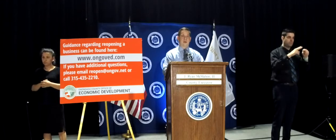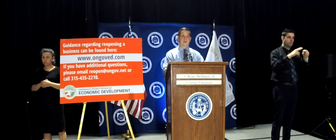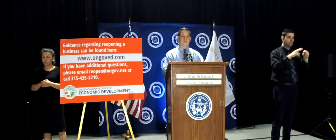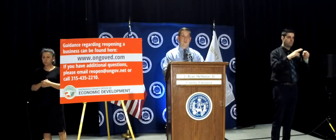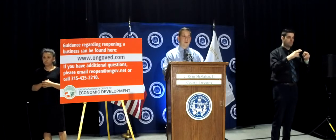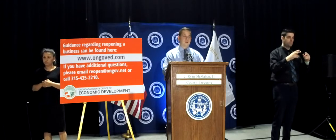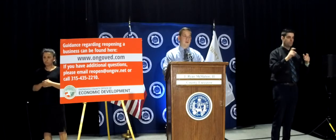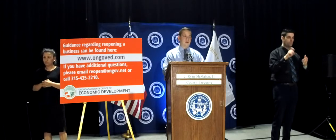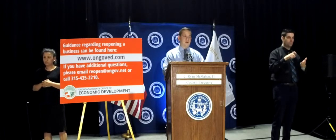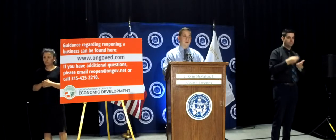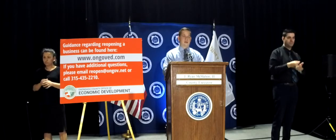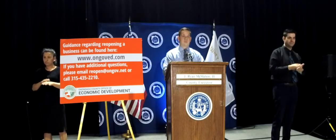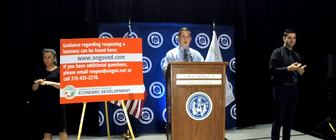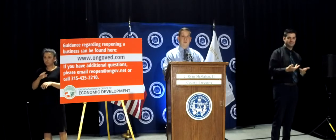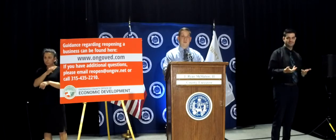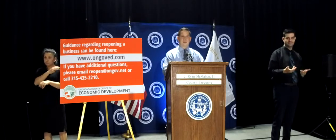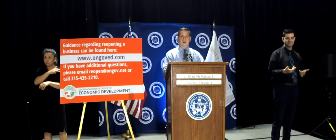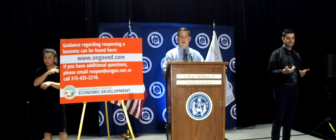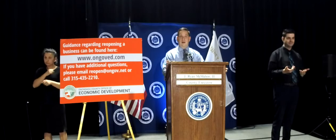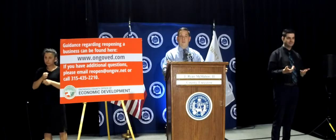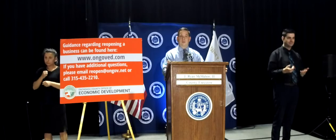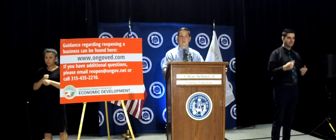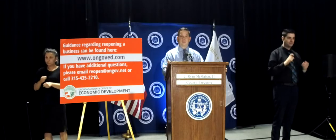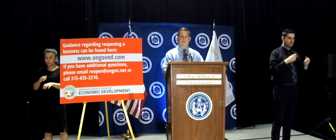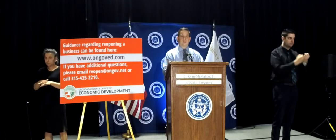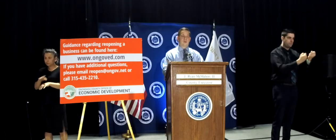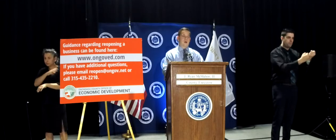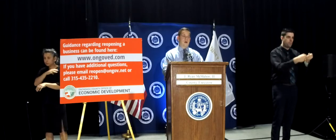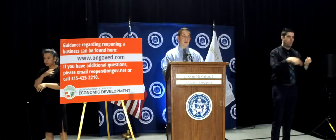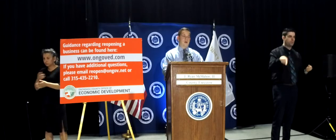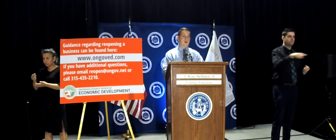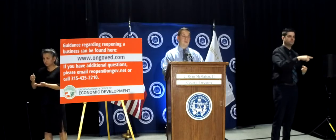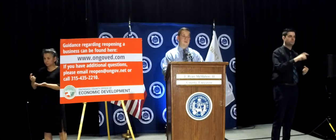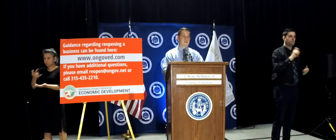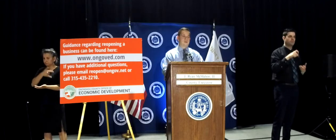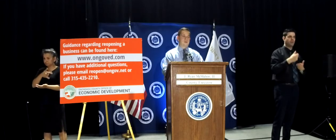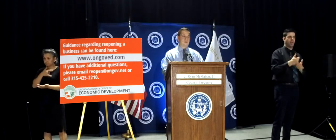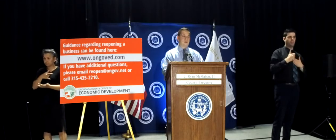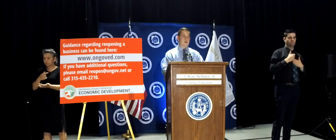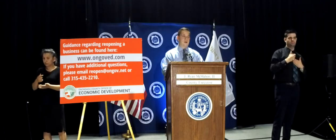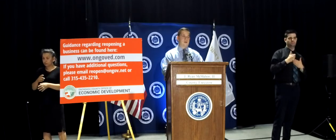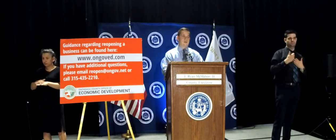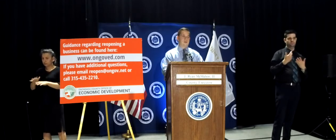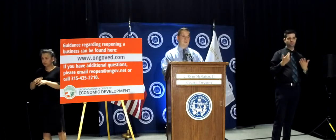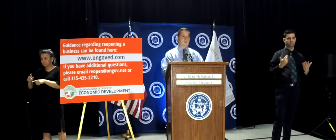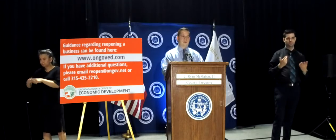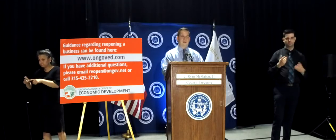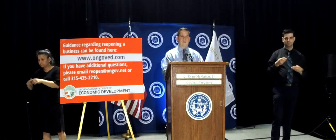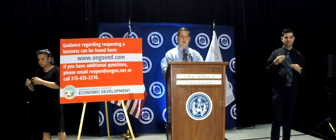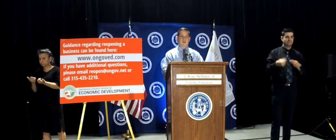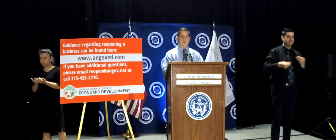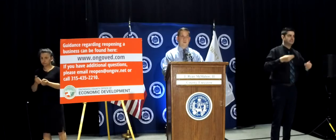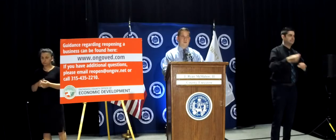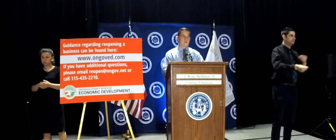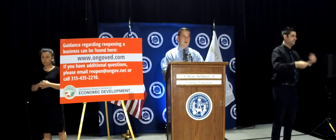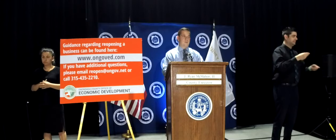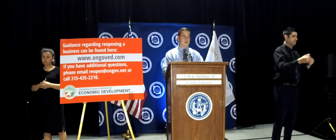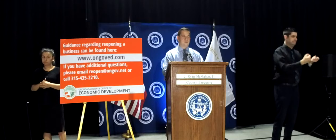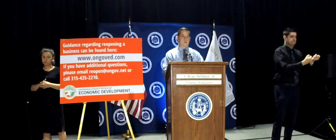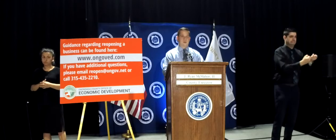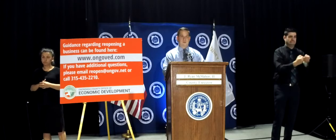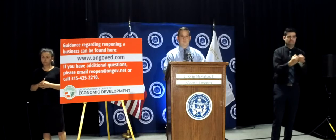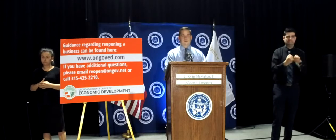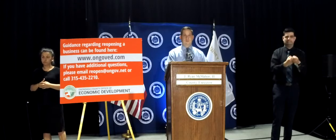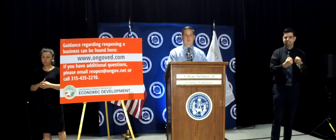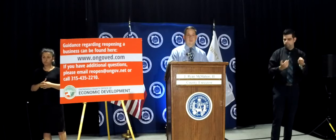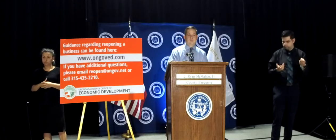people collectively next month, then you got to help us. And this isn't. We didn't have a balanced budget. We had a